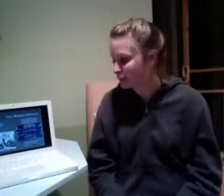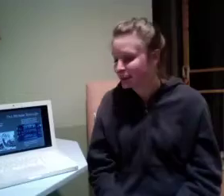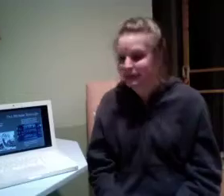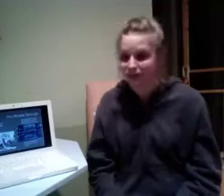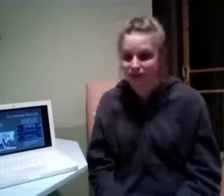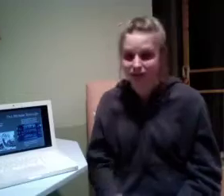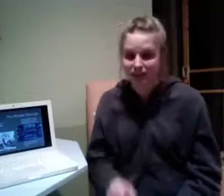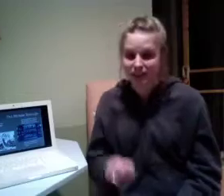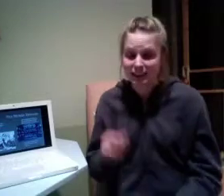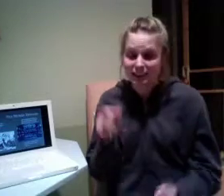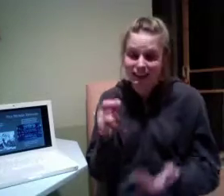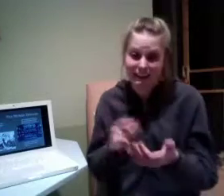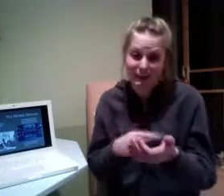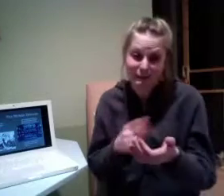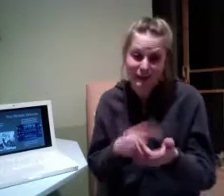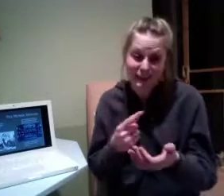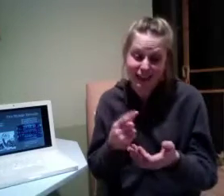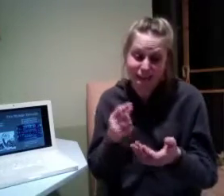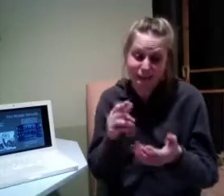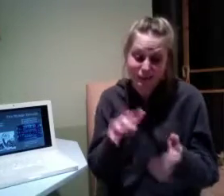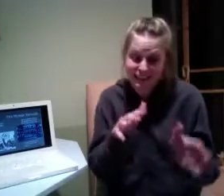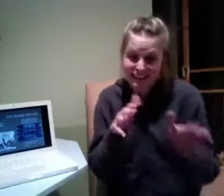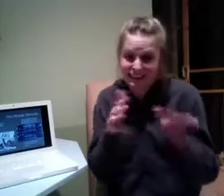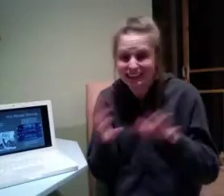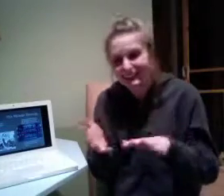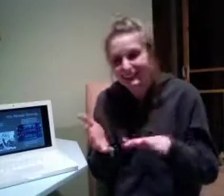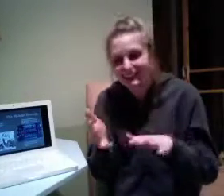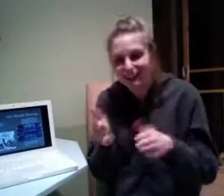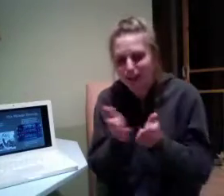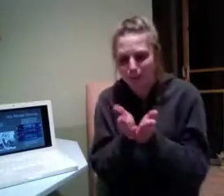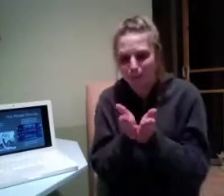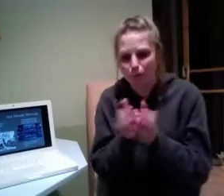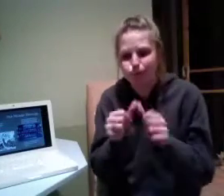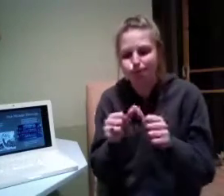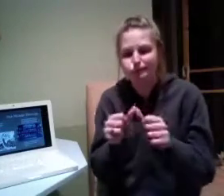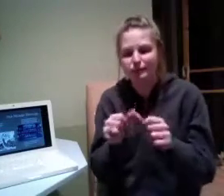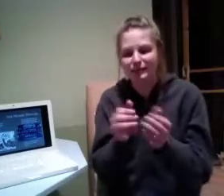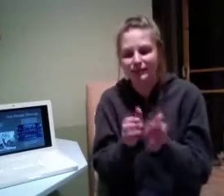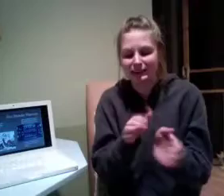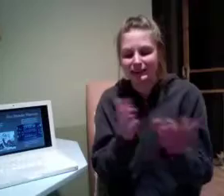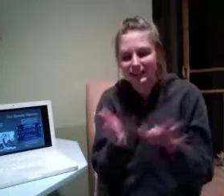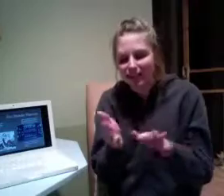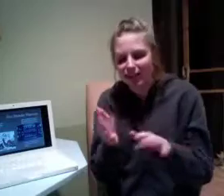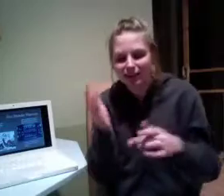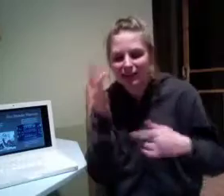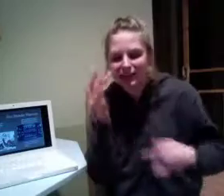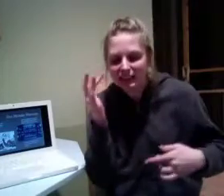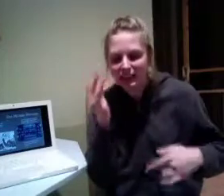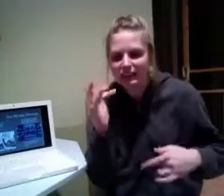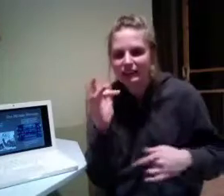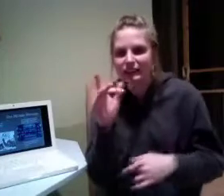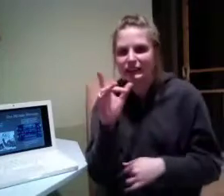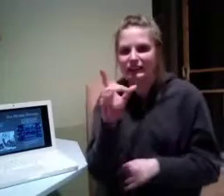slavery. And some of them don't, many of them don't make it. Many die from diseases like dysentery and